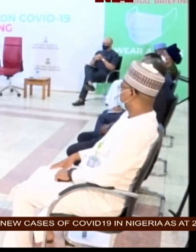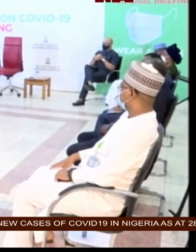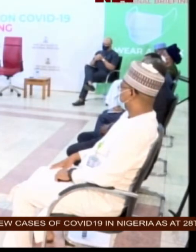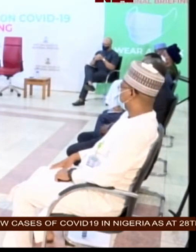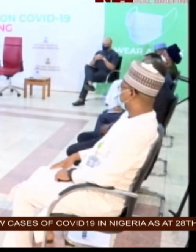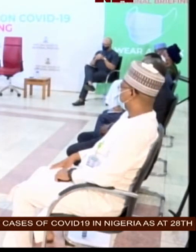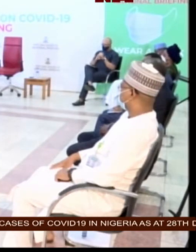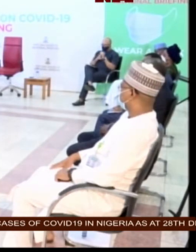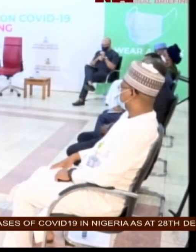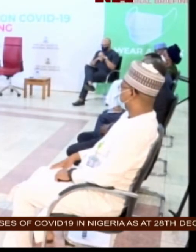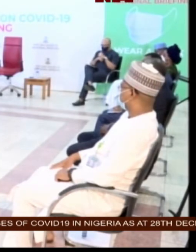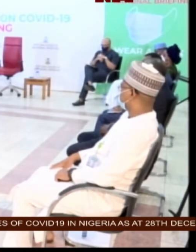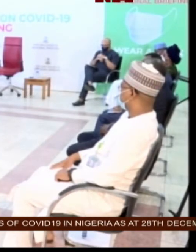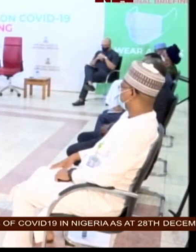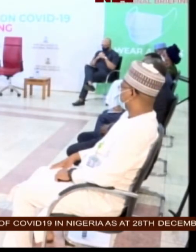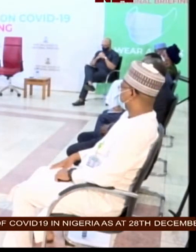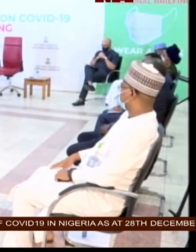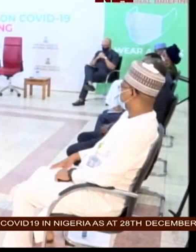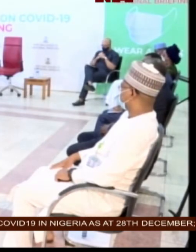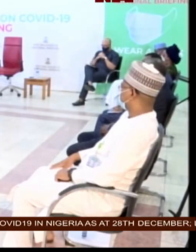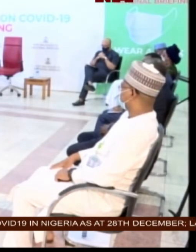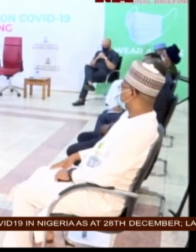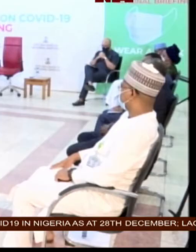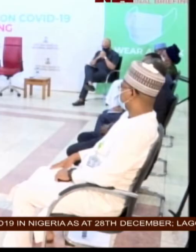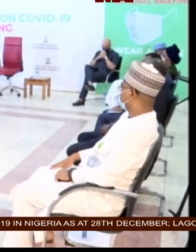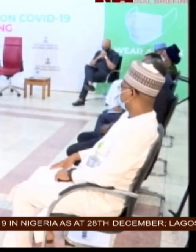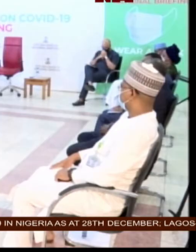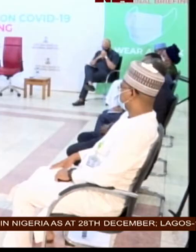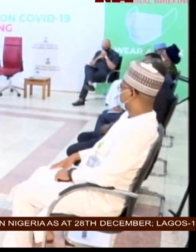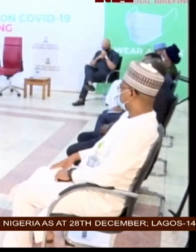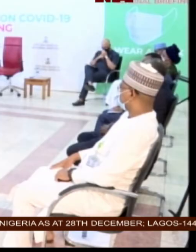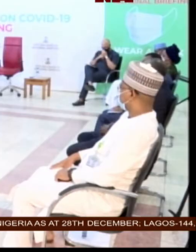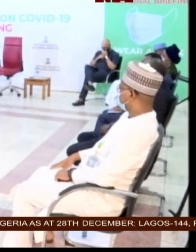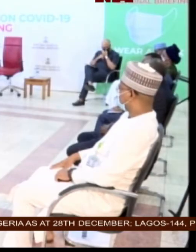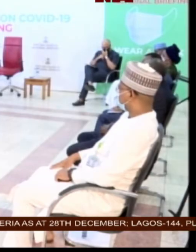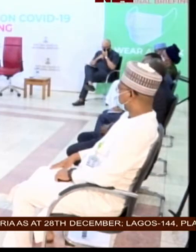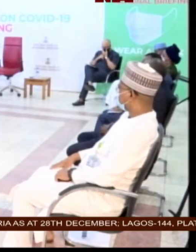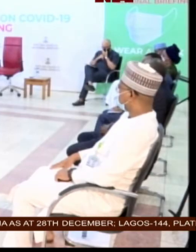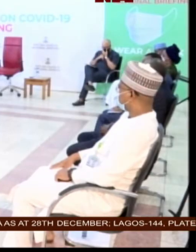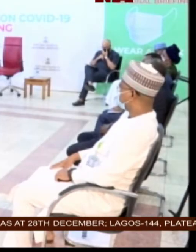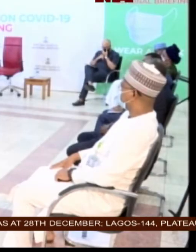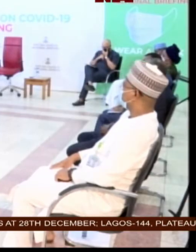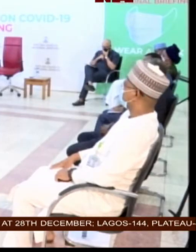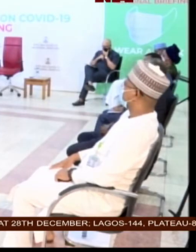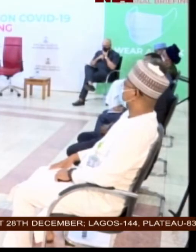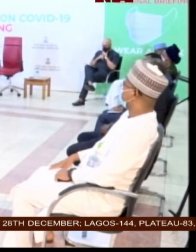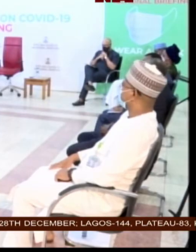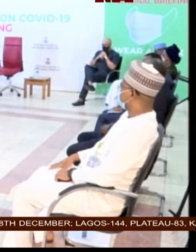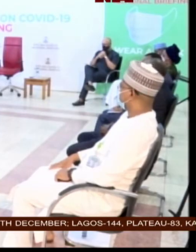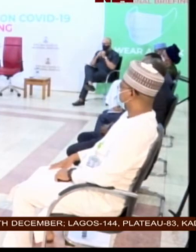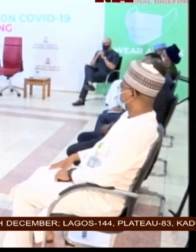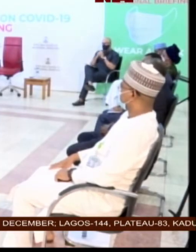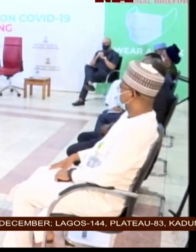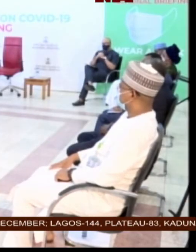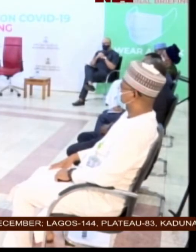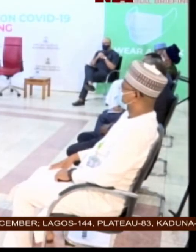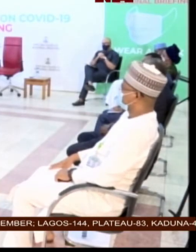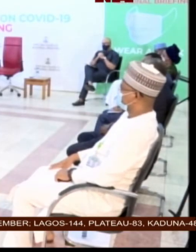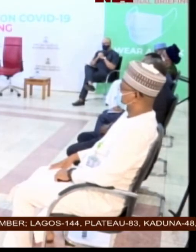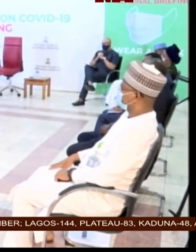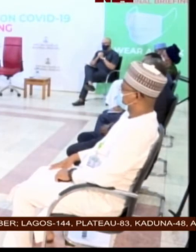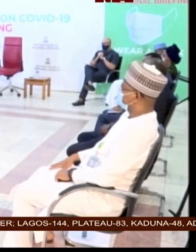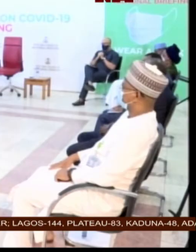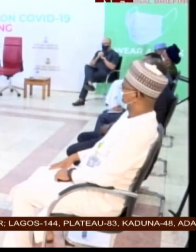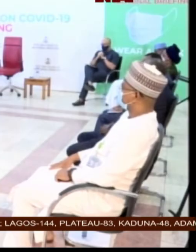glaring confronting them in their response, personal response to fighting